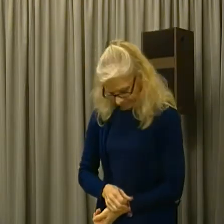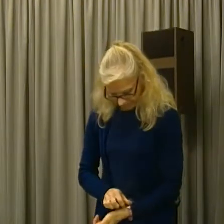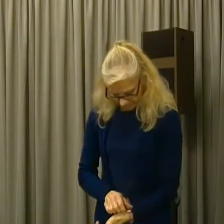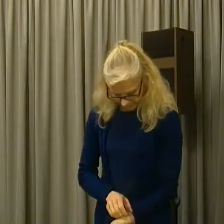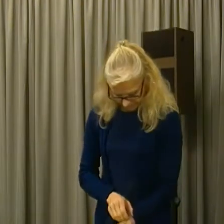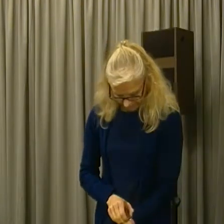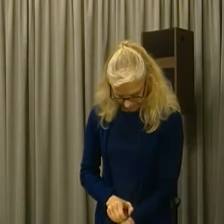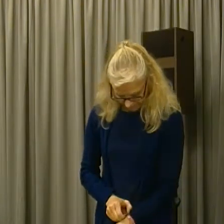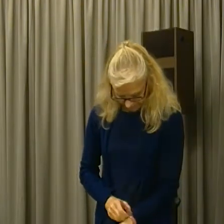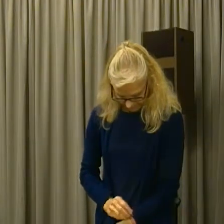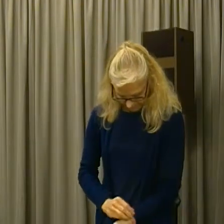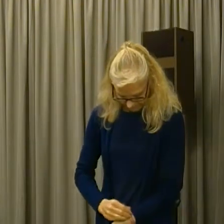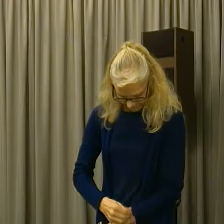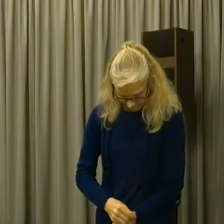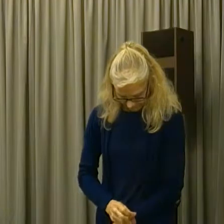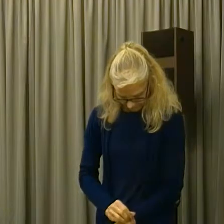2 Corinthians chapter 10 this morning.